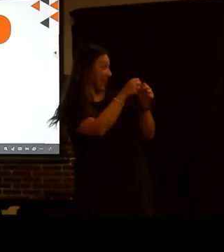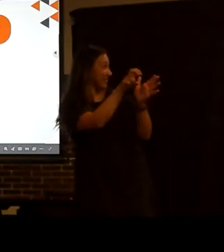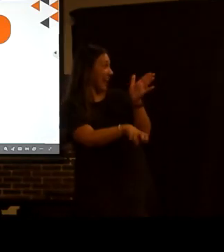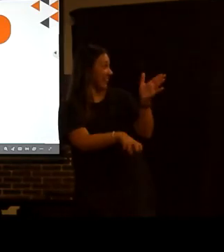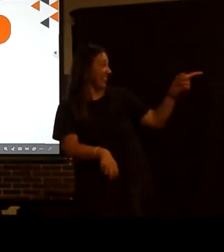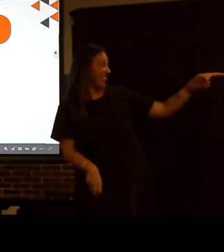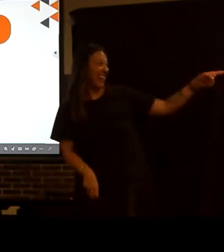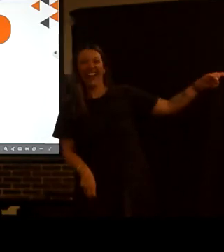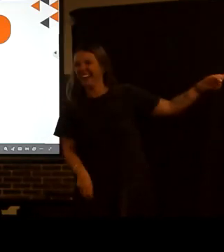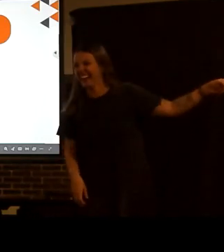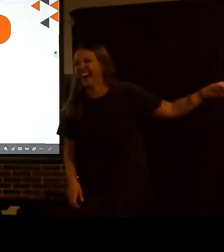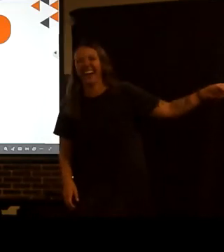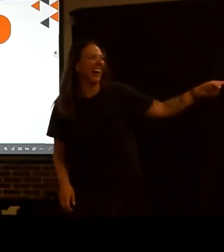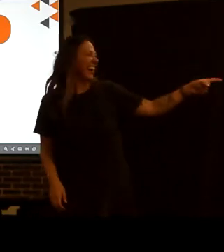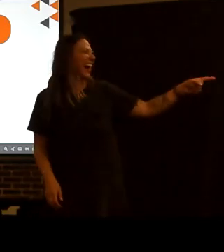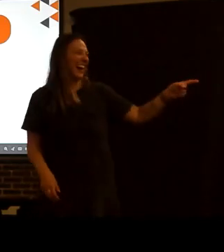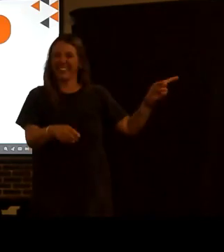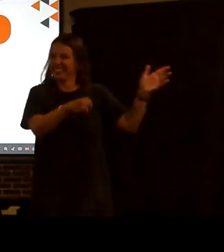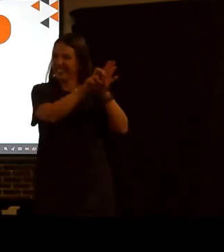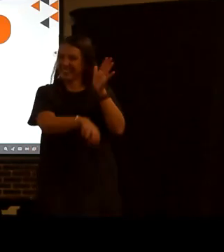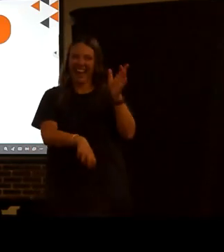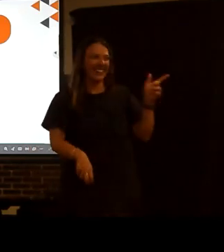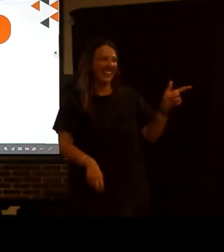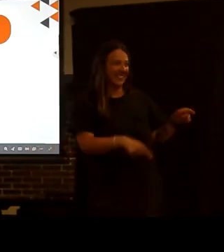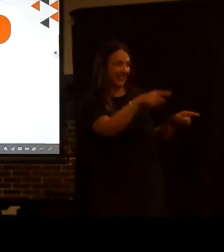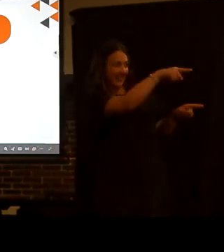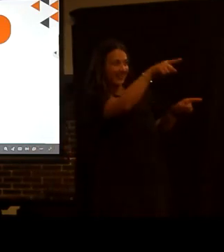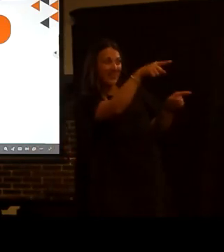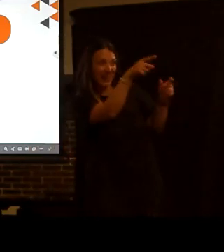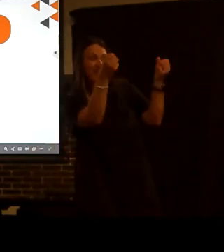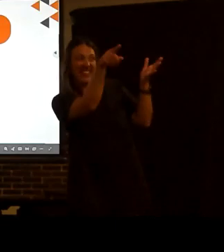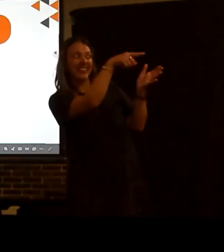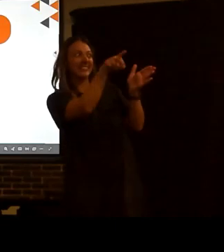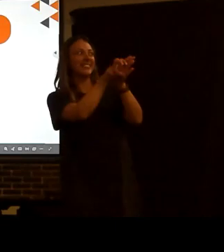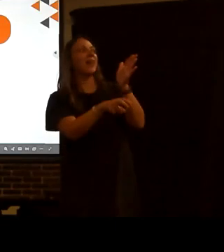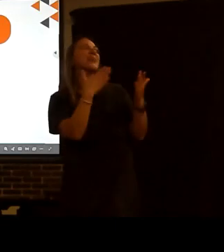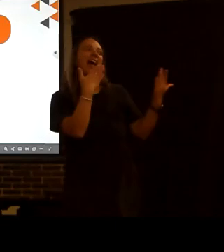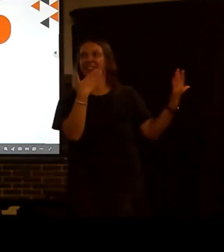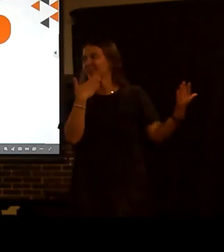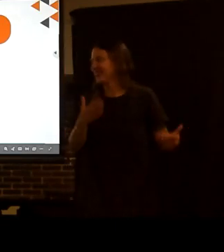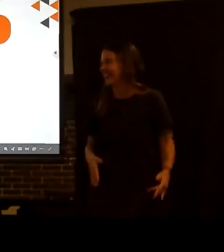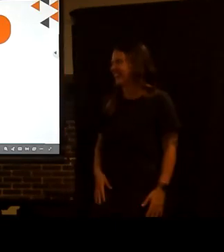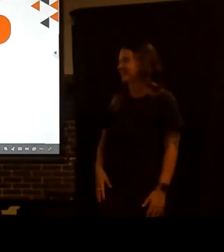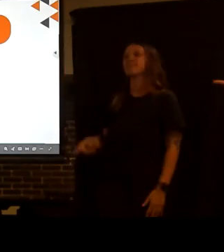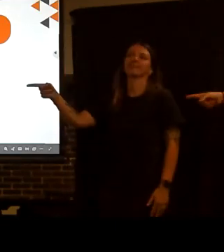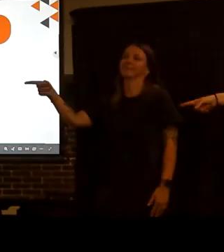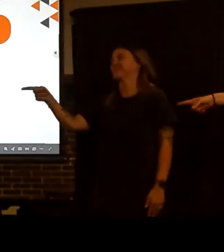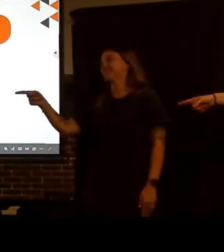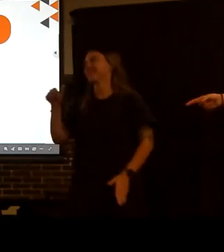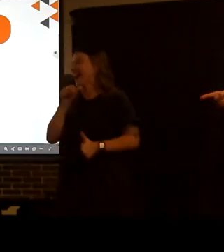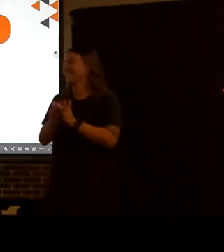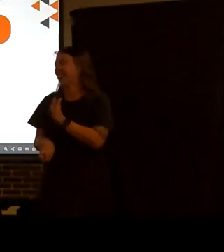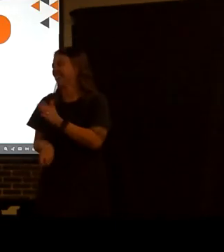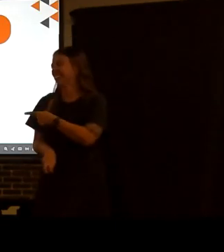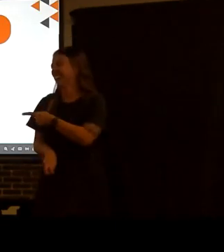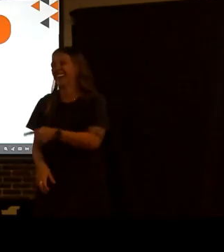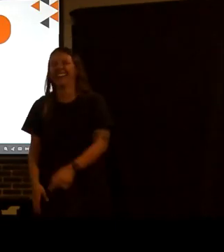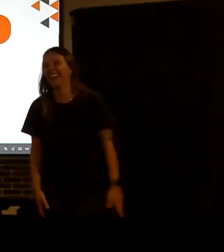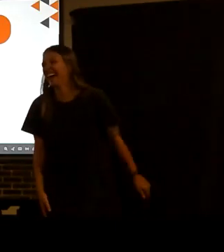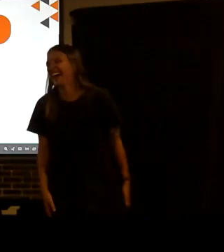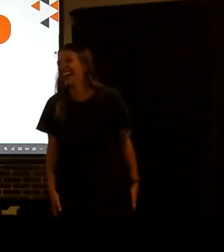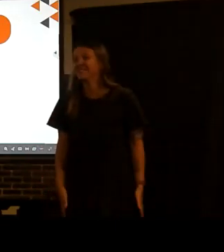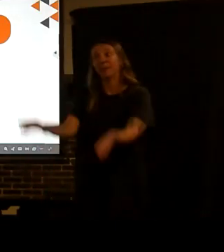they threw balls at us. Said, did you get dunked, Amanda? I know I did. I think some of the people in the audience got dumped too.